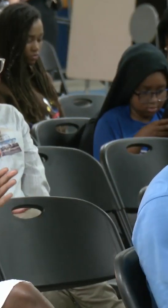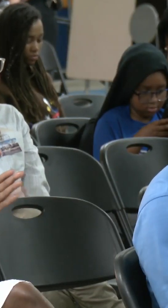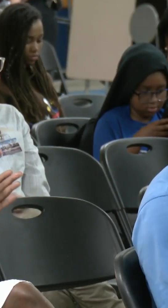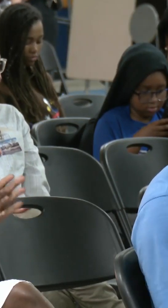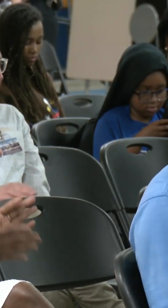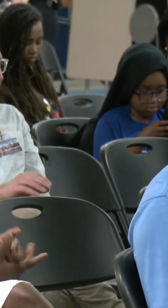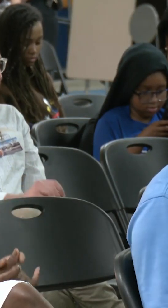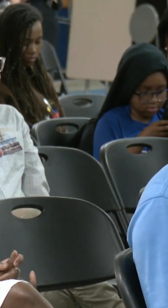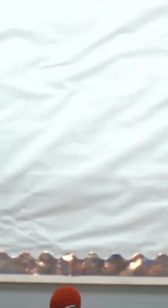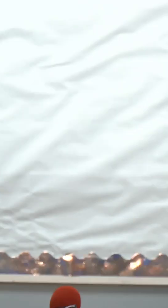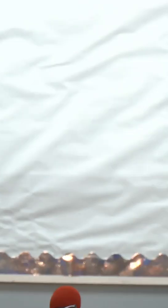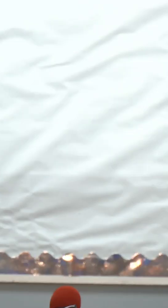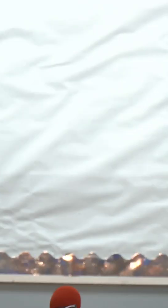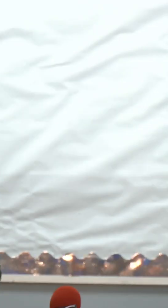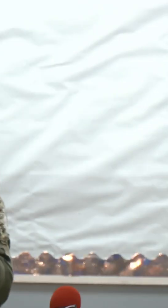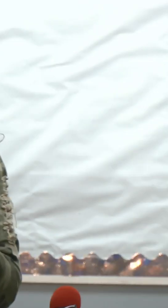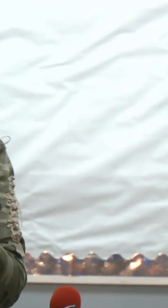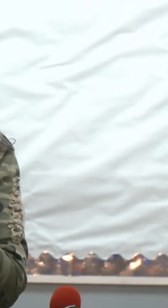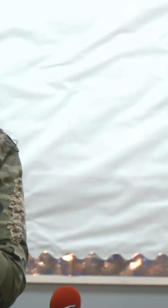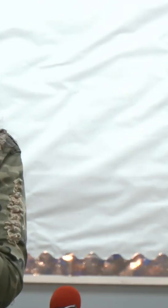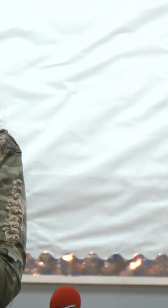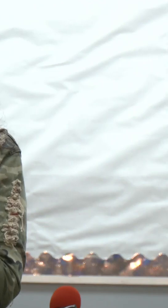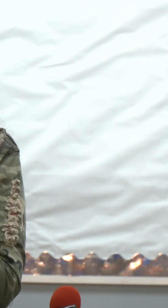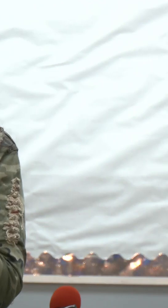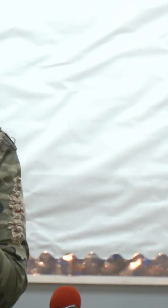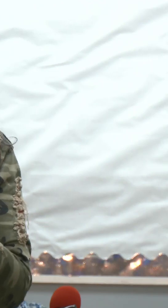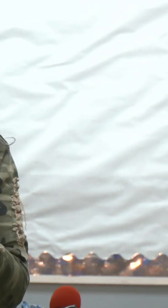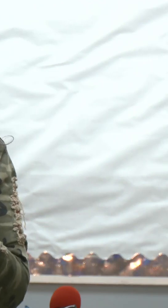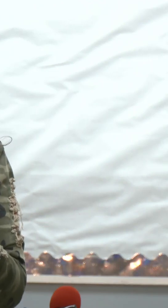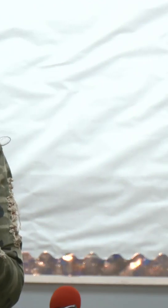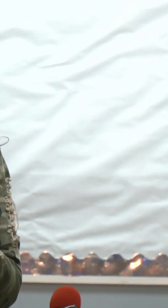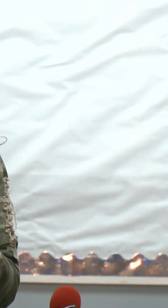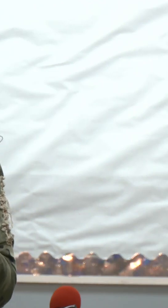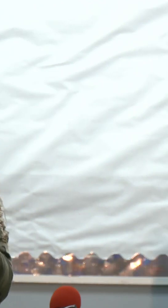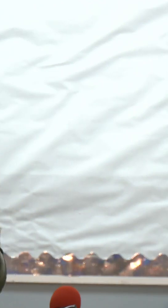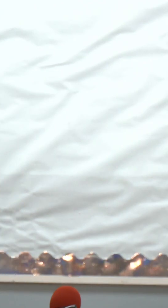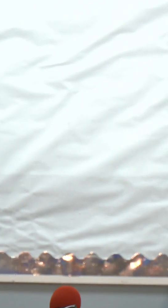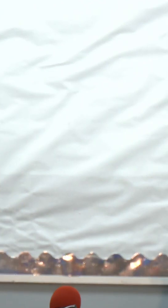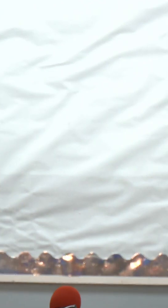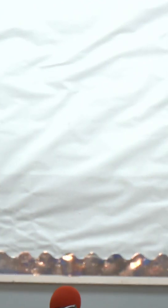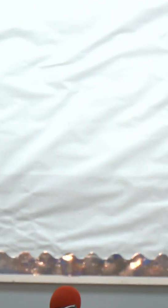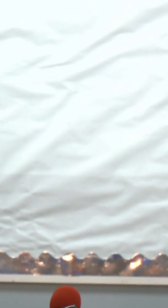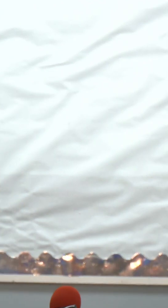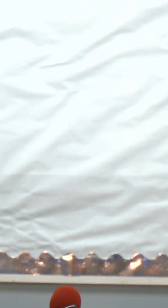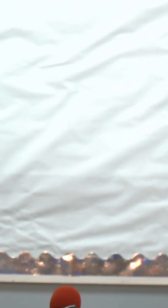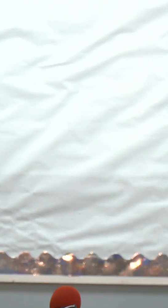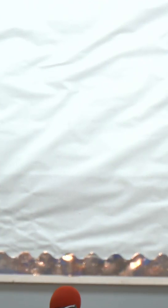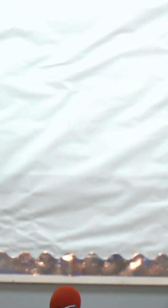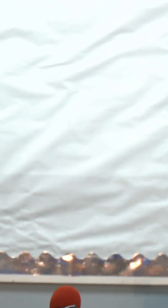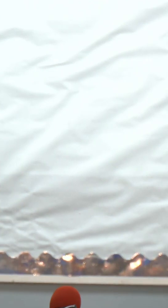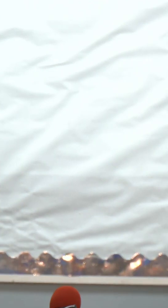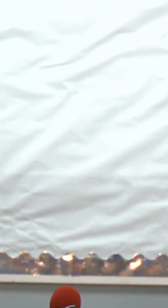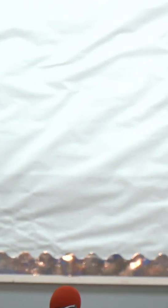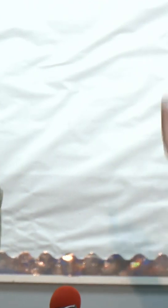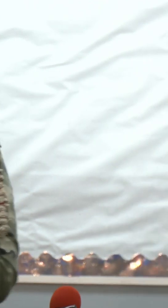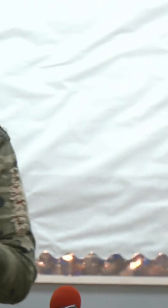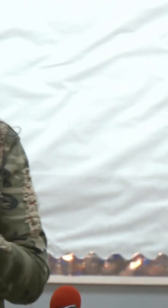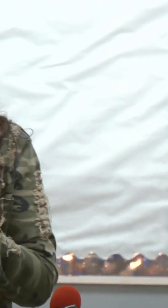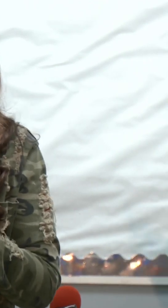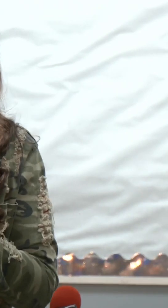and I just love it. Also, we are always hiring. We're always hiring. We're always